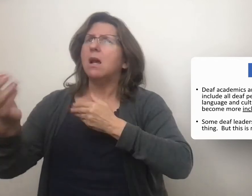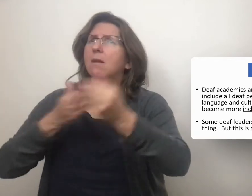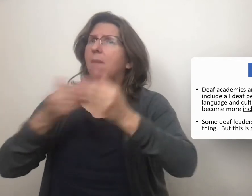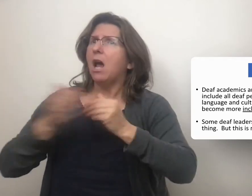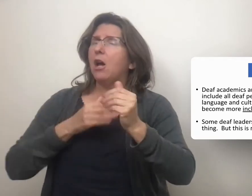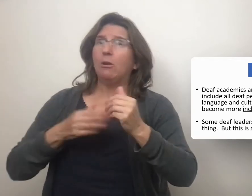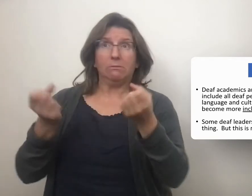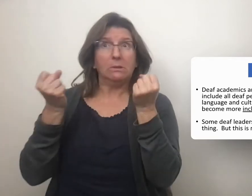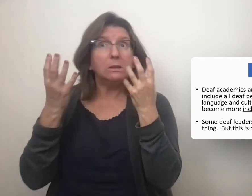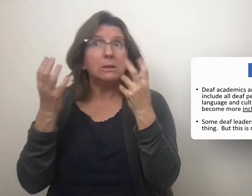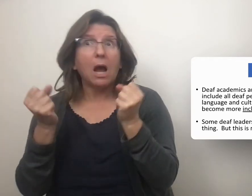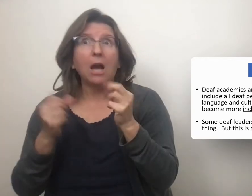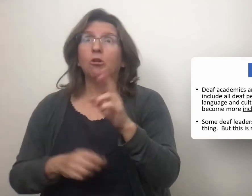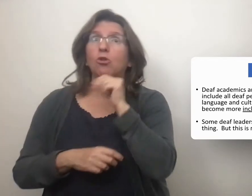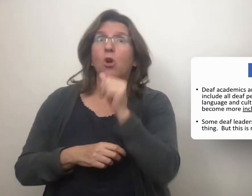regardless of their signing fluency.